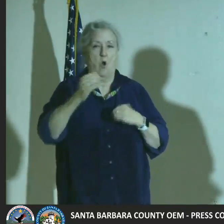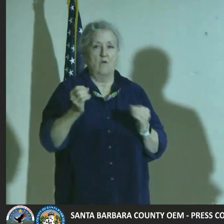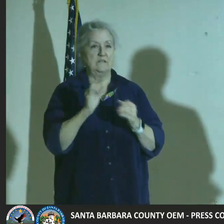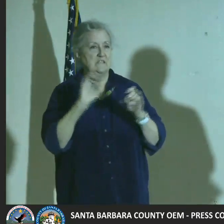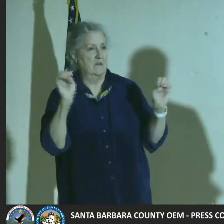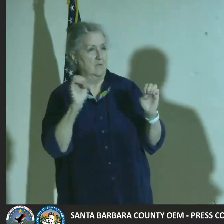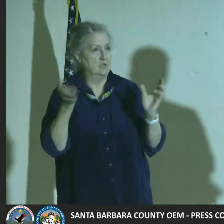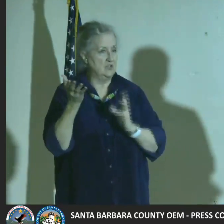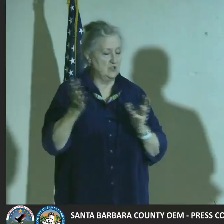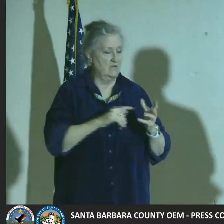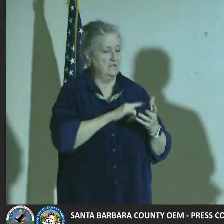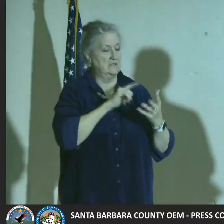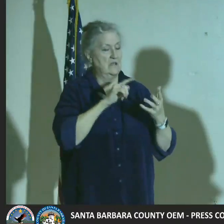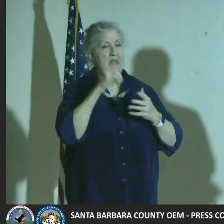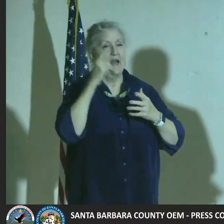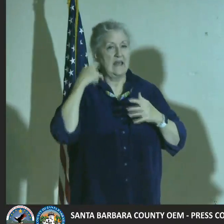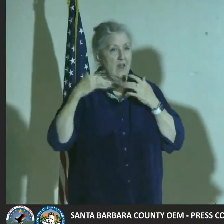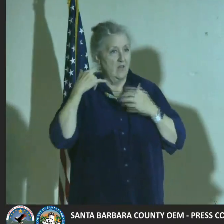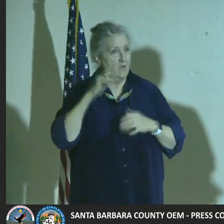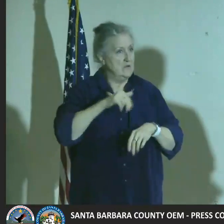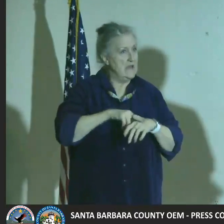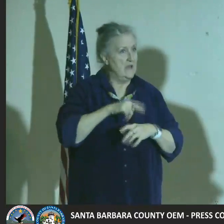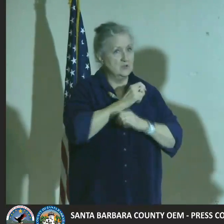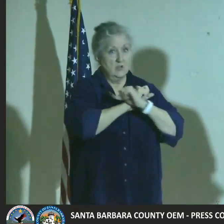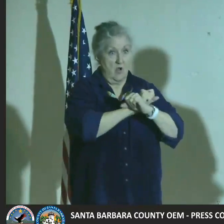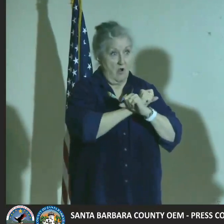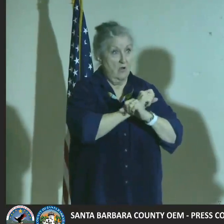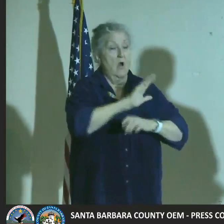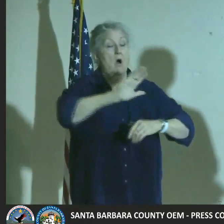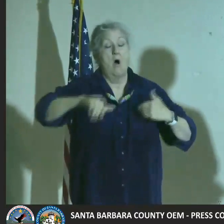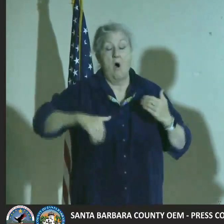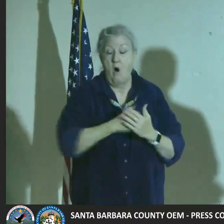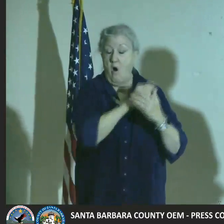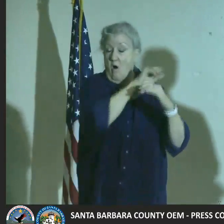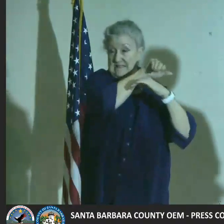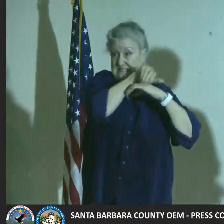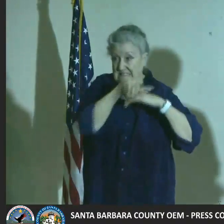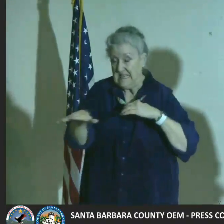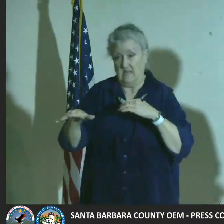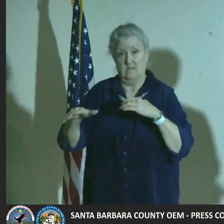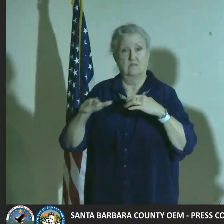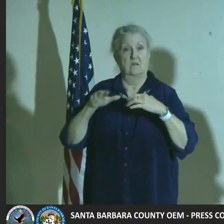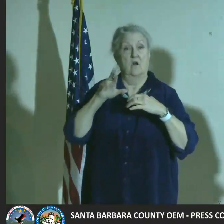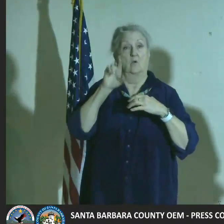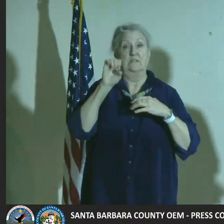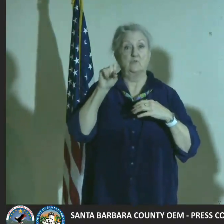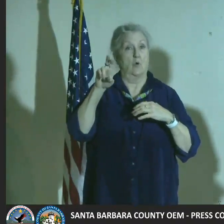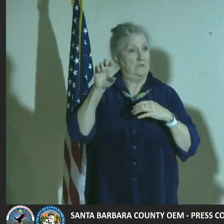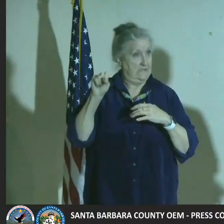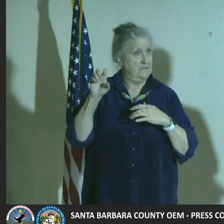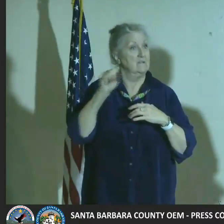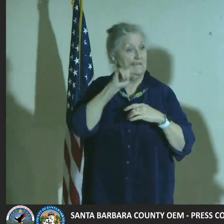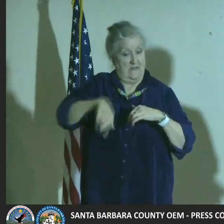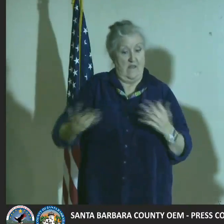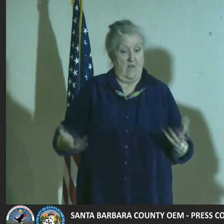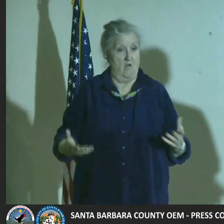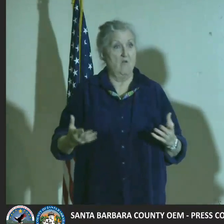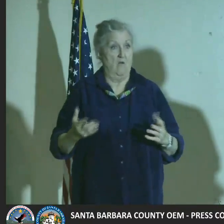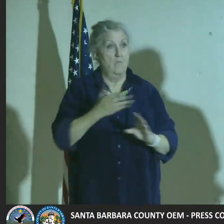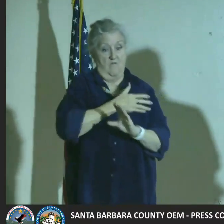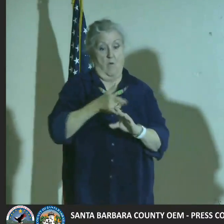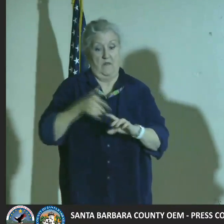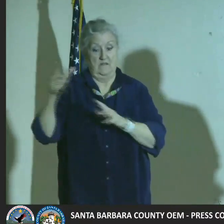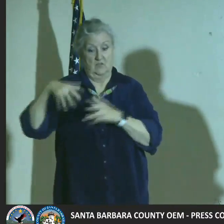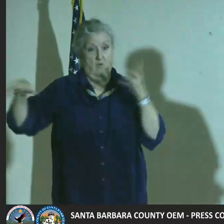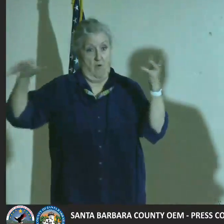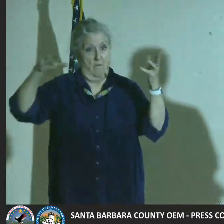the California National Guard, all deployed resources to our community in advance of this forecast storm.